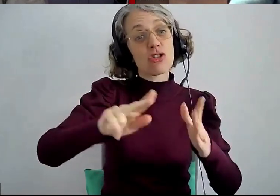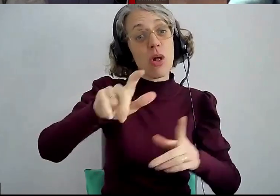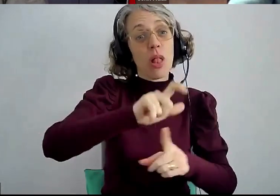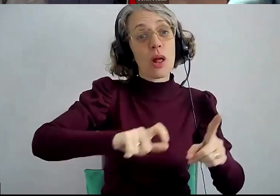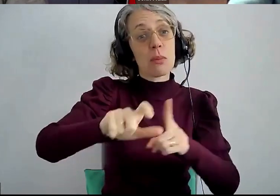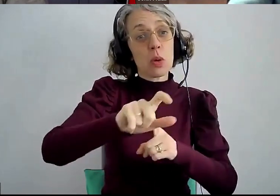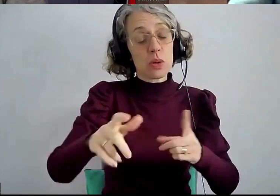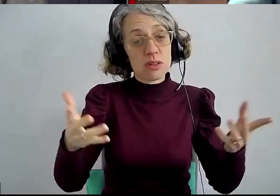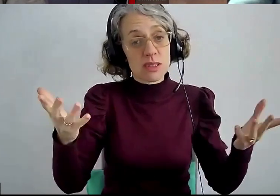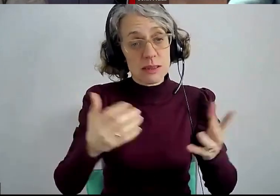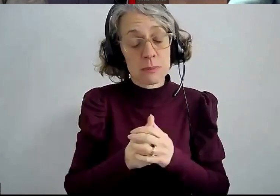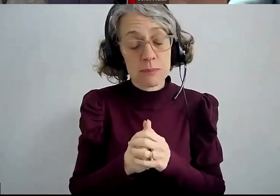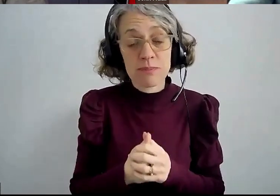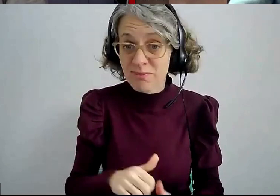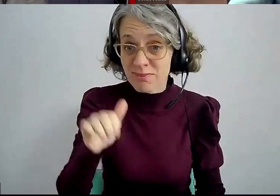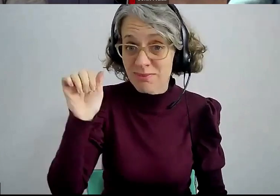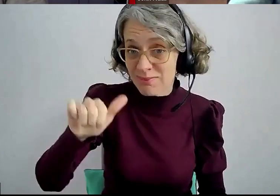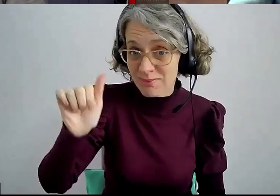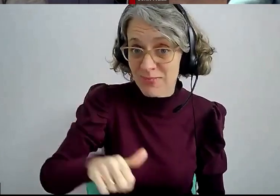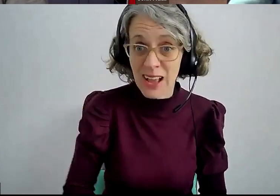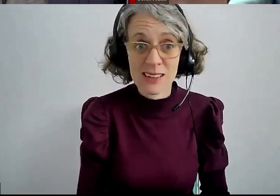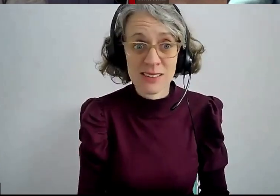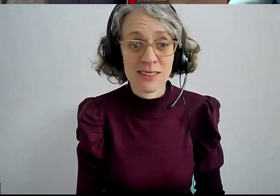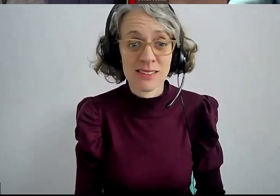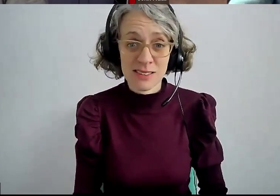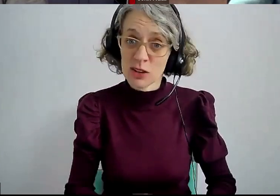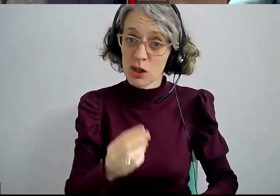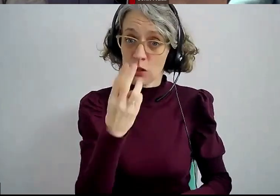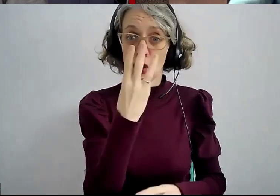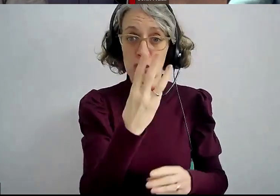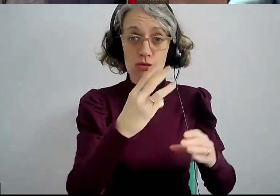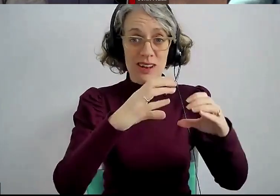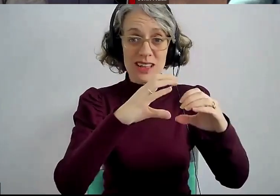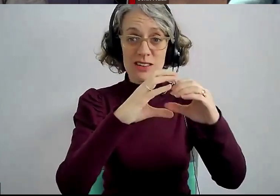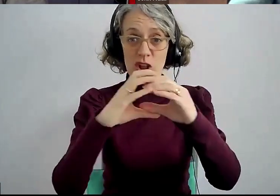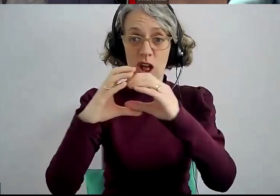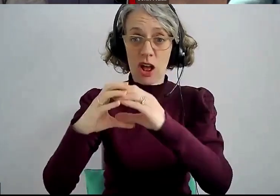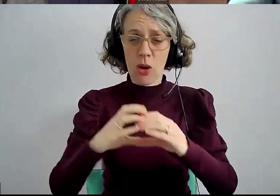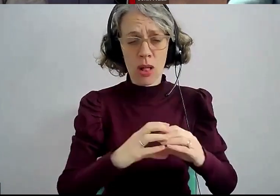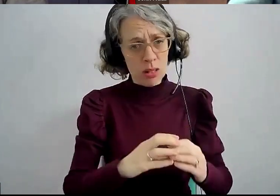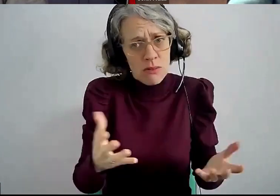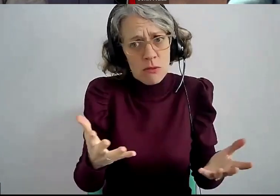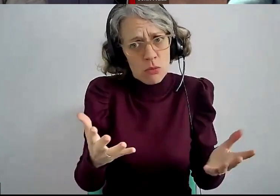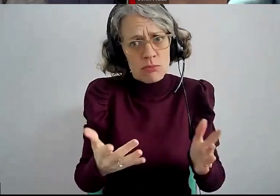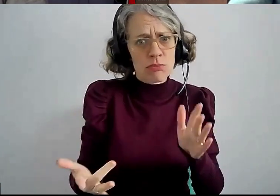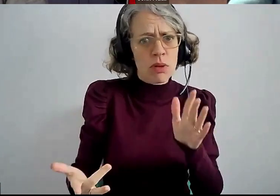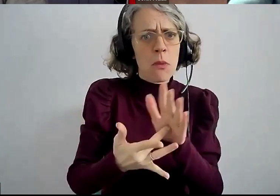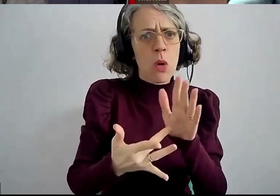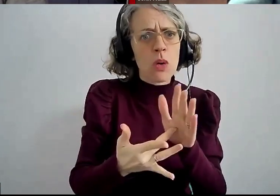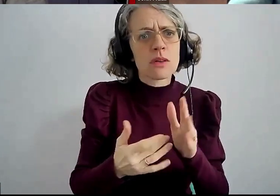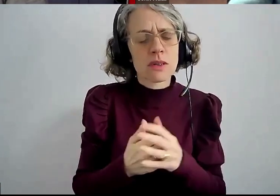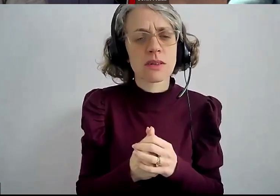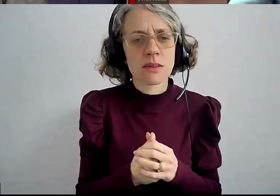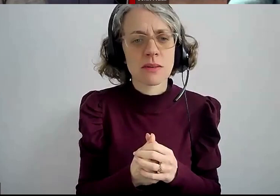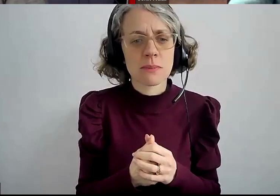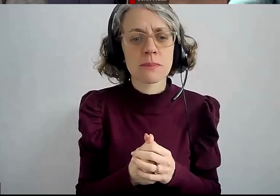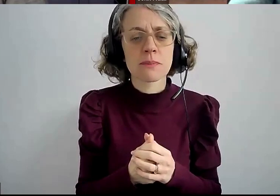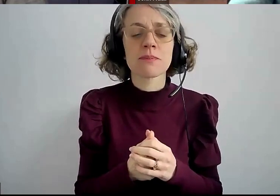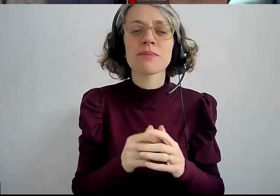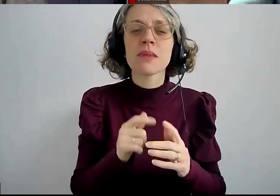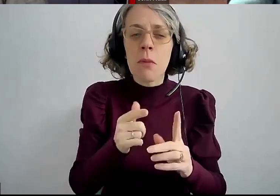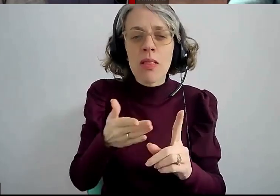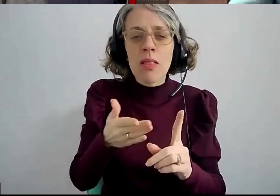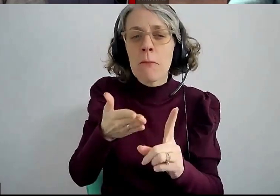politics. Yes, these 3 circles is equally important. The purposes tend to be